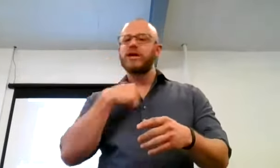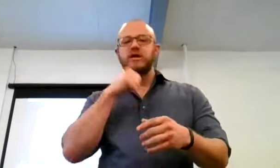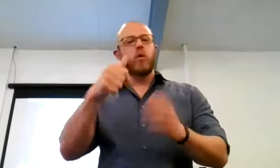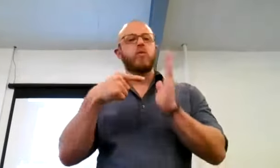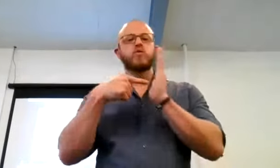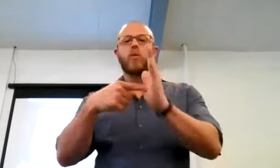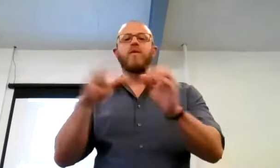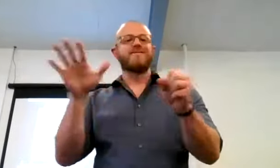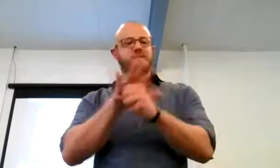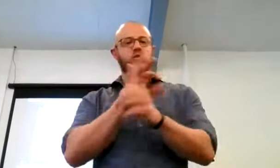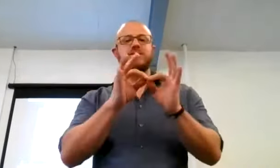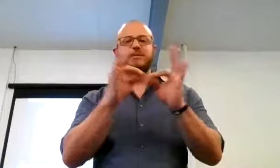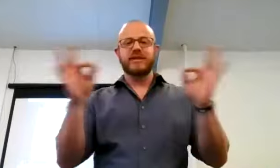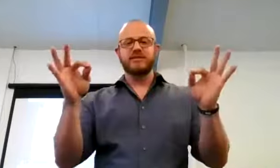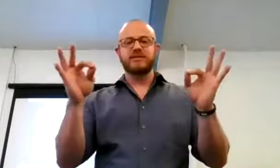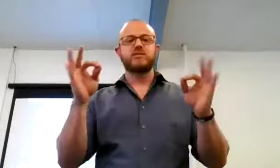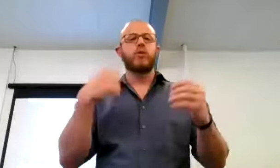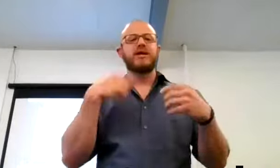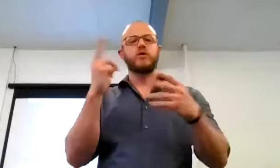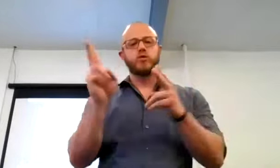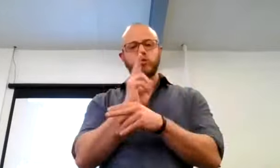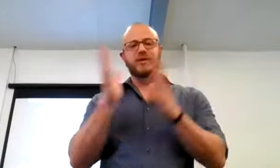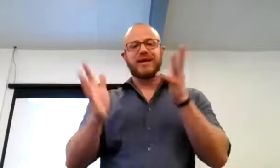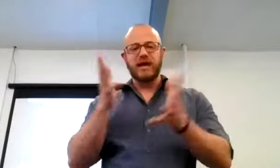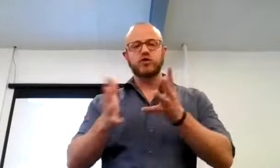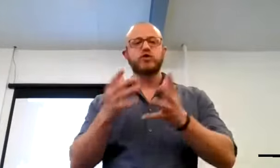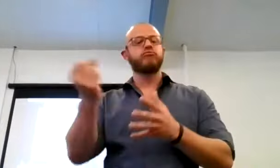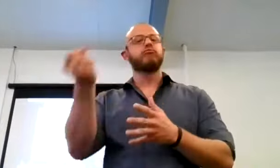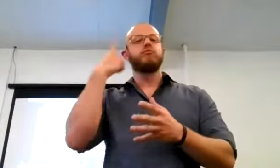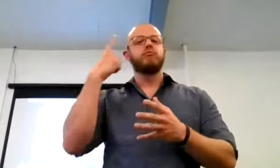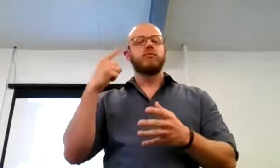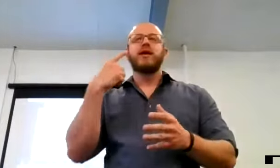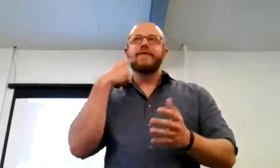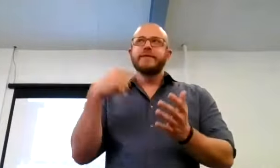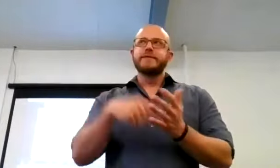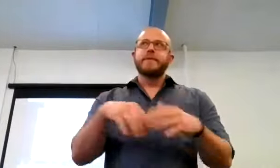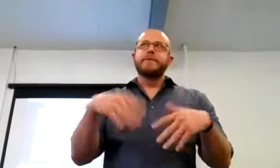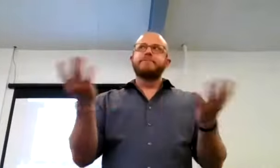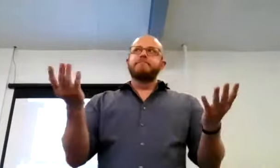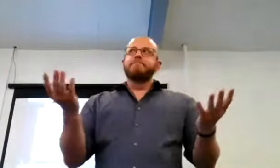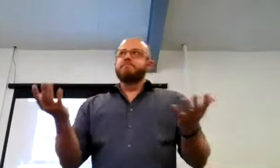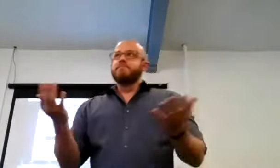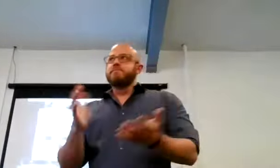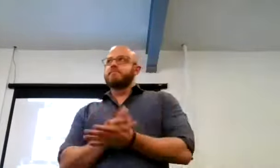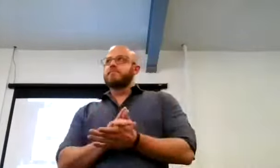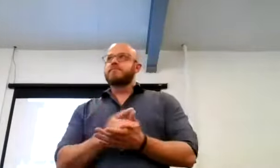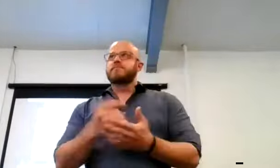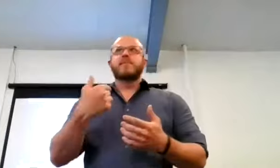was, we don't use those words. We don't use the full English sentence. It's more of just gesturing, for example,